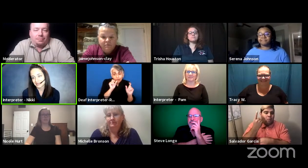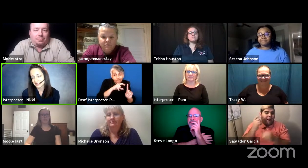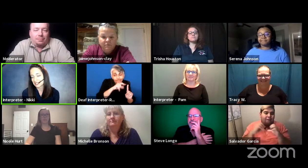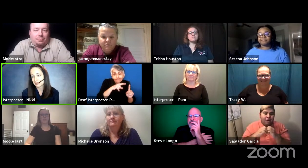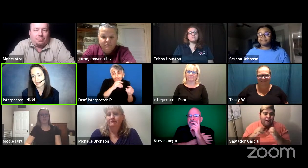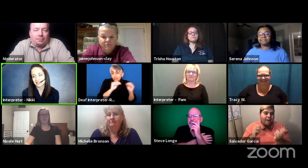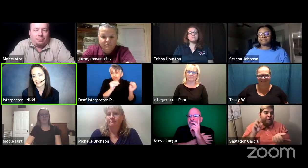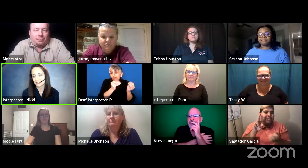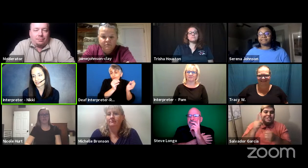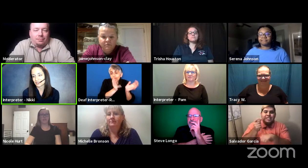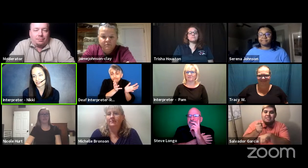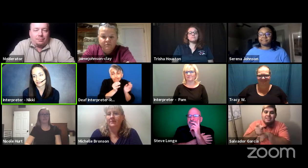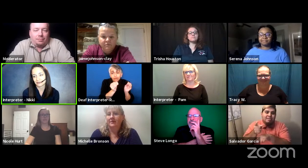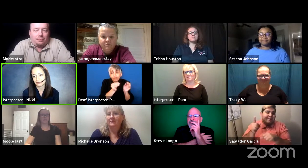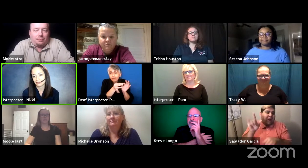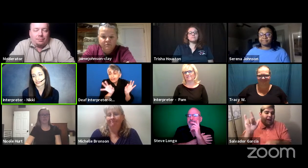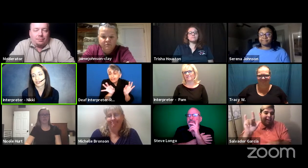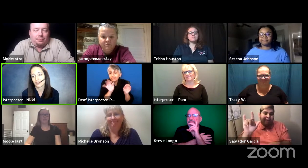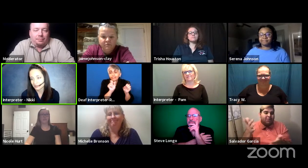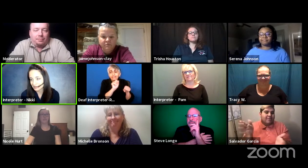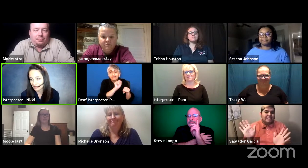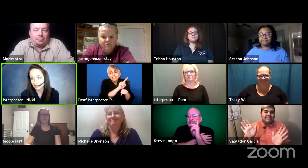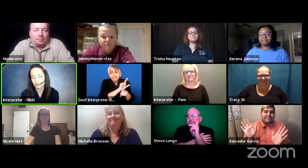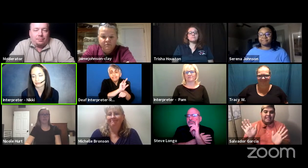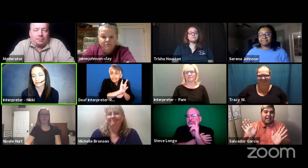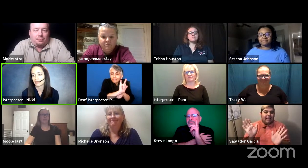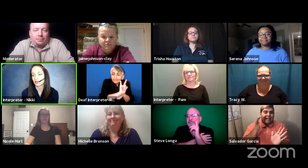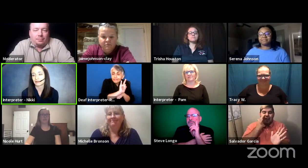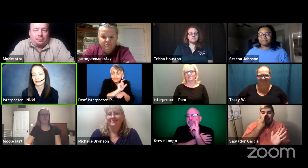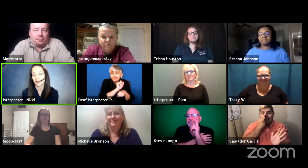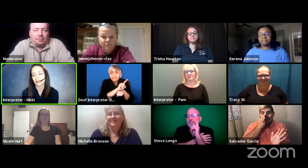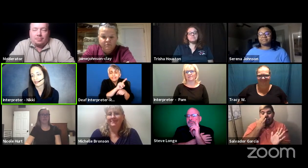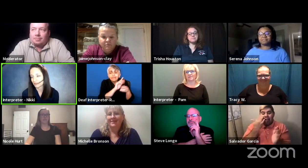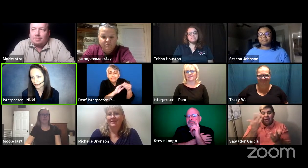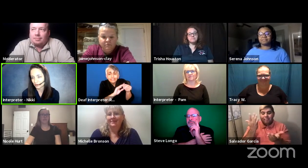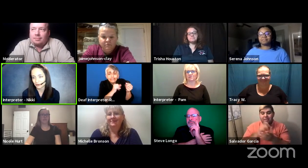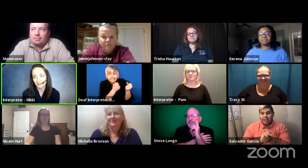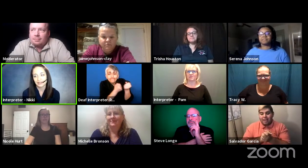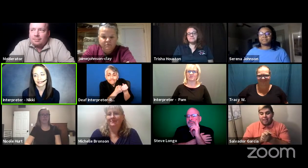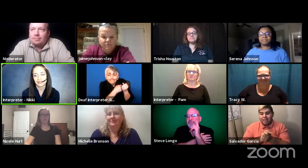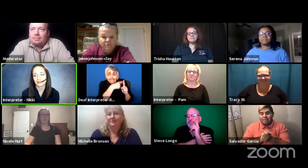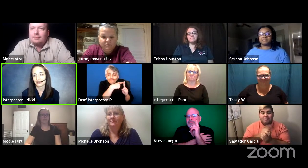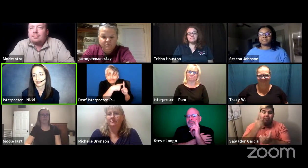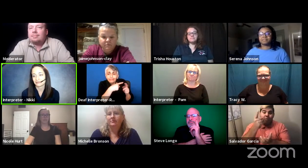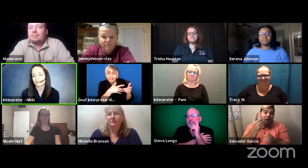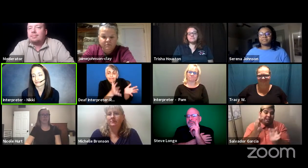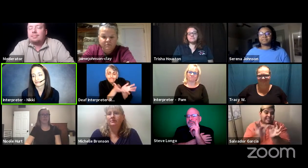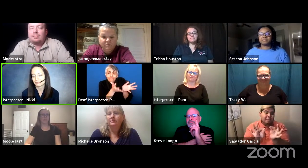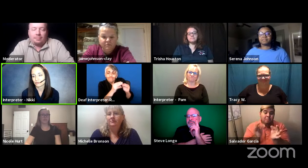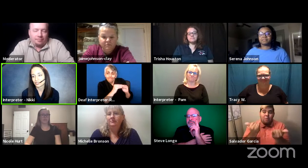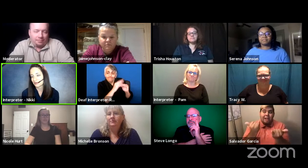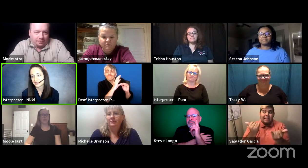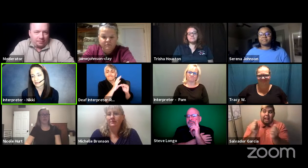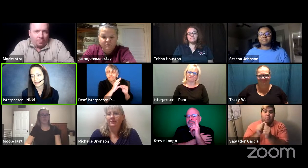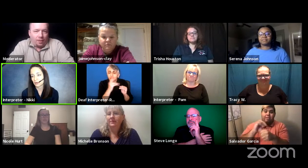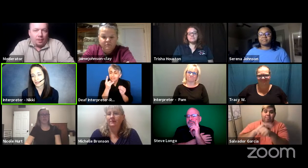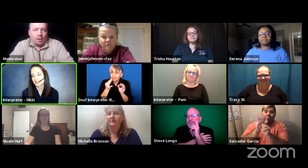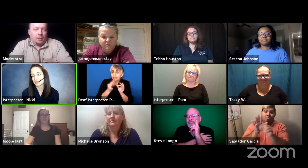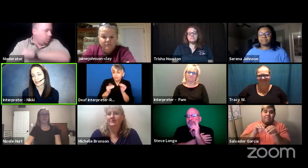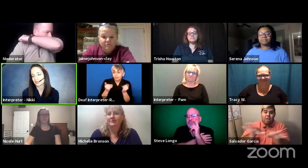Send them a message with just a heart. Send them an I love you. Reach out to somebody. One simple